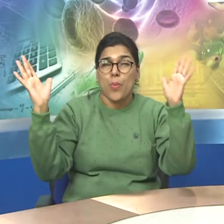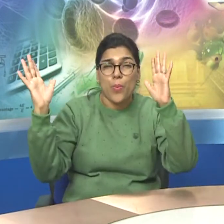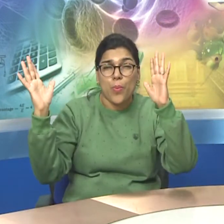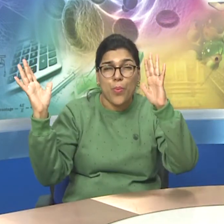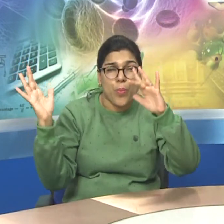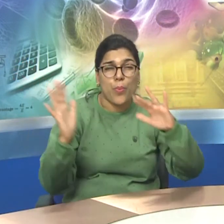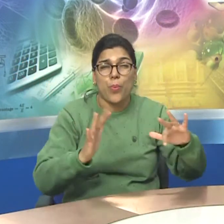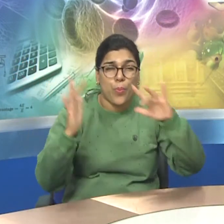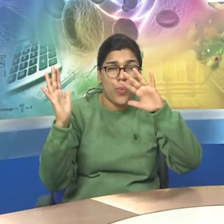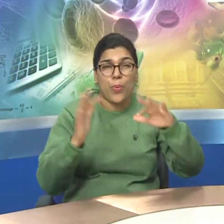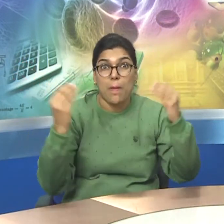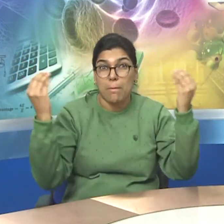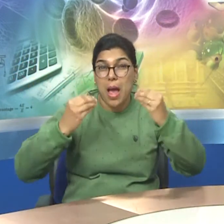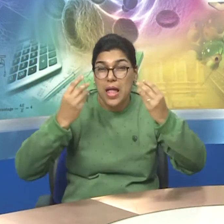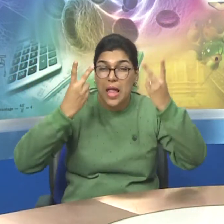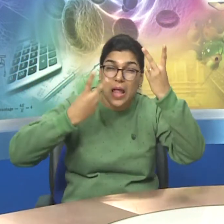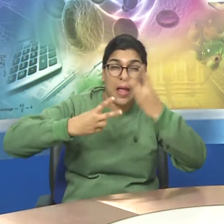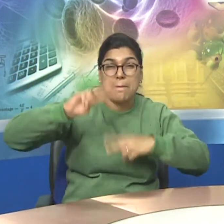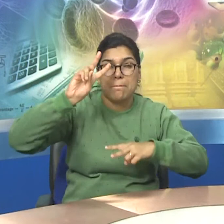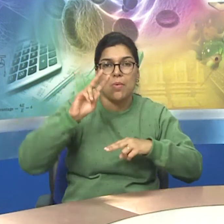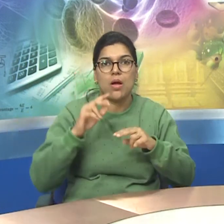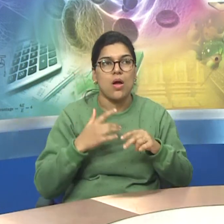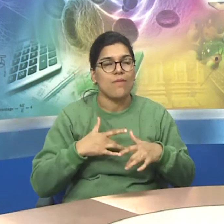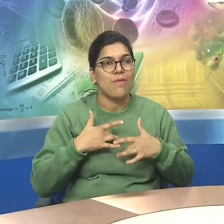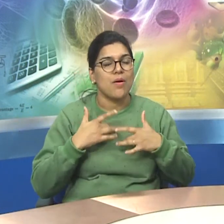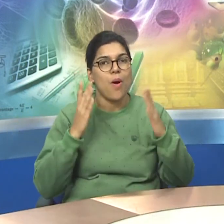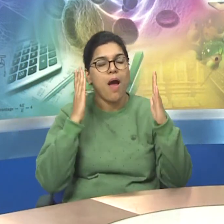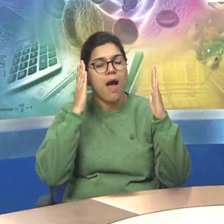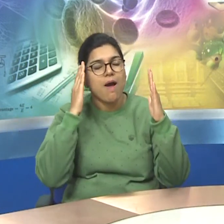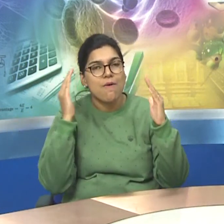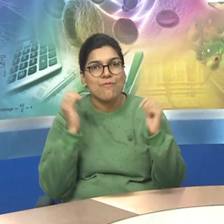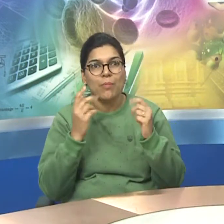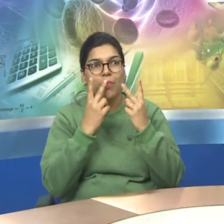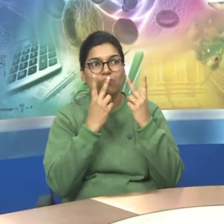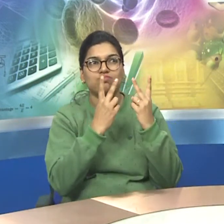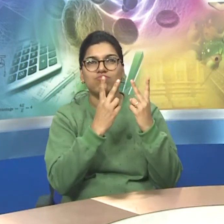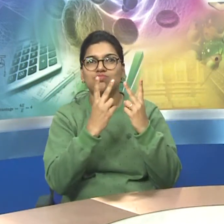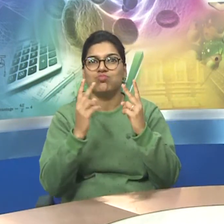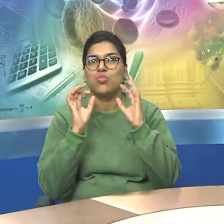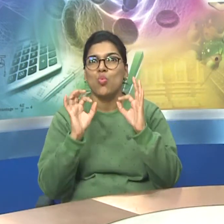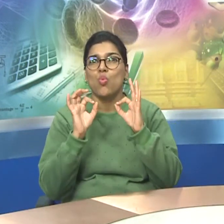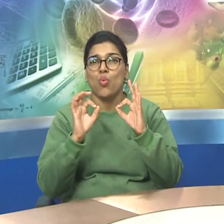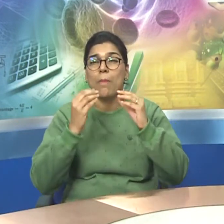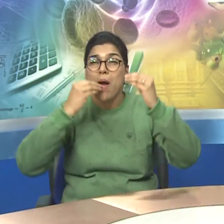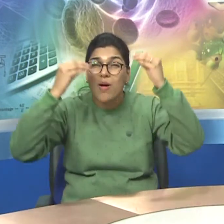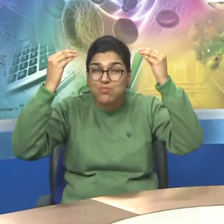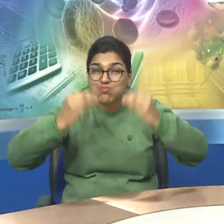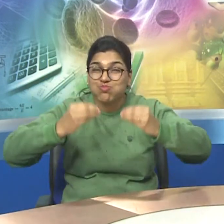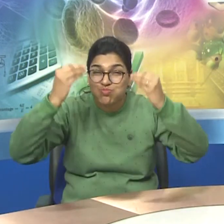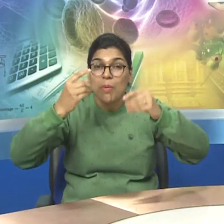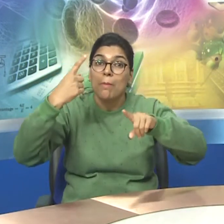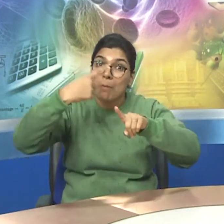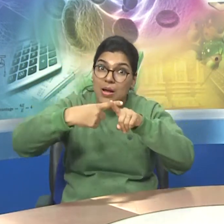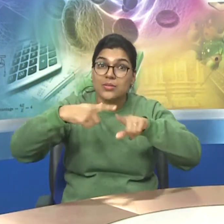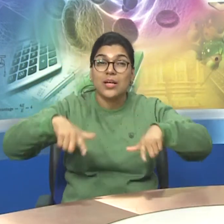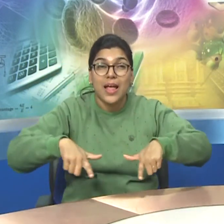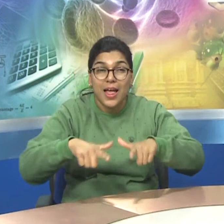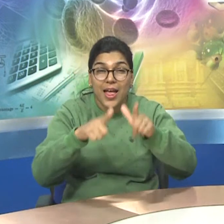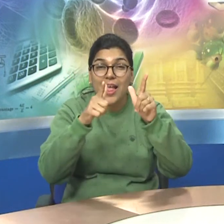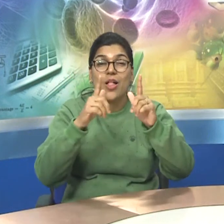and just relax and feel the air, water, rain, which is around happening every